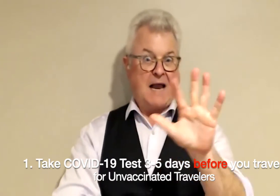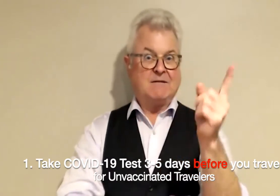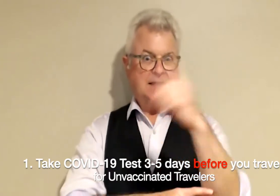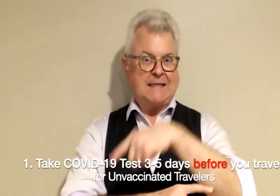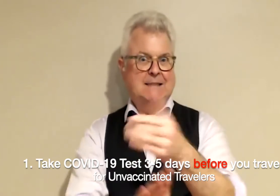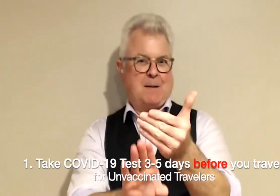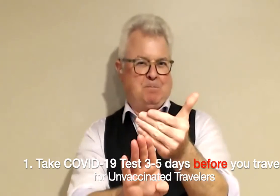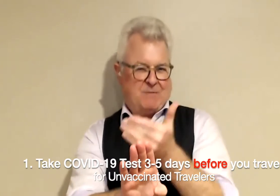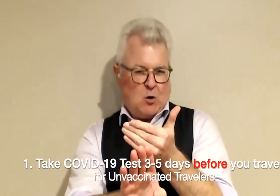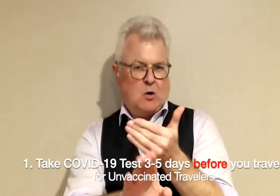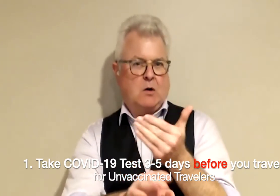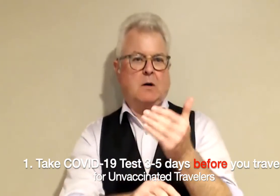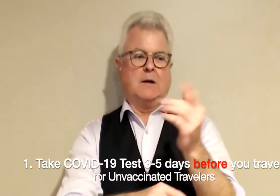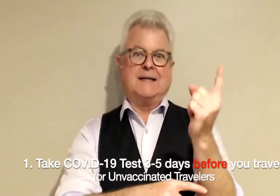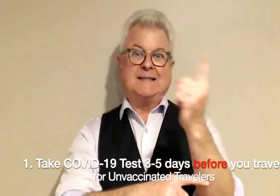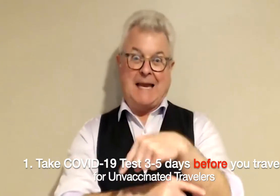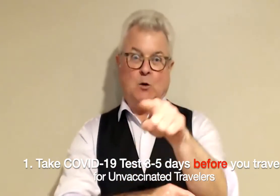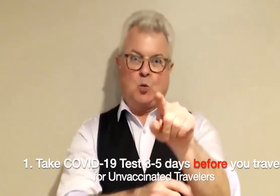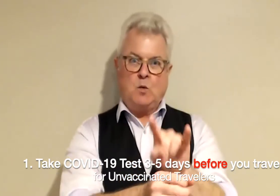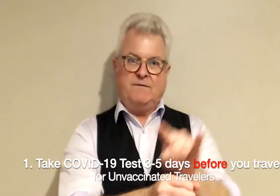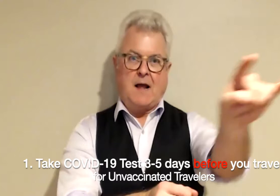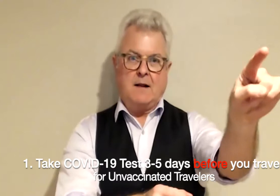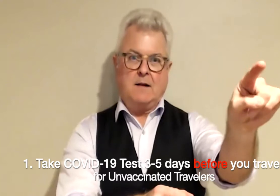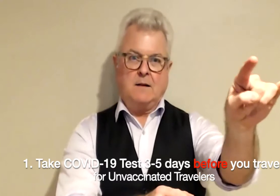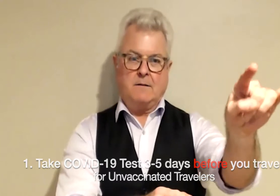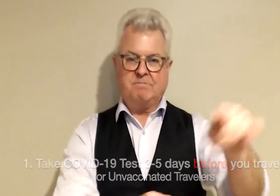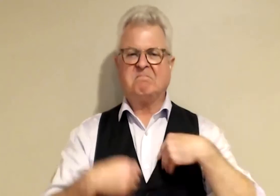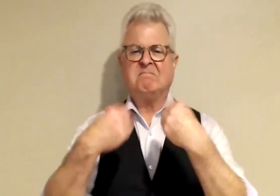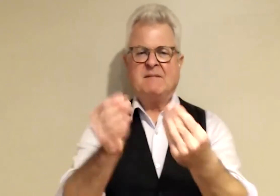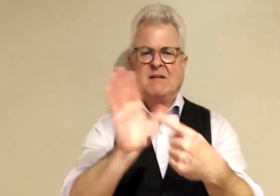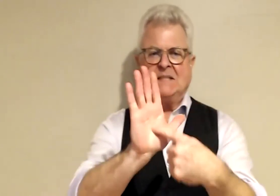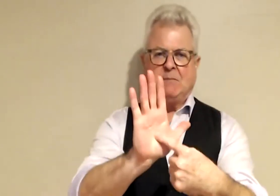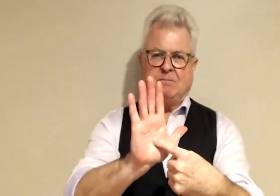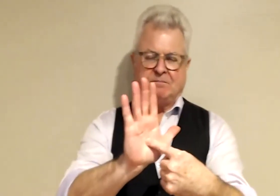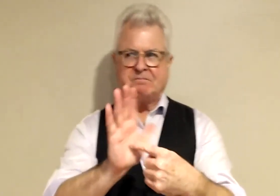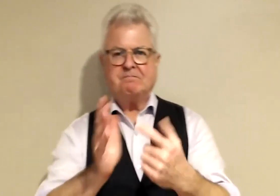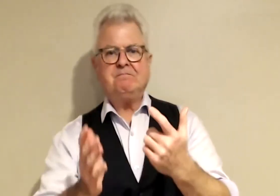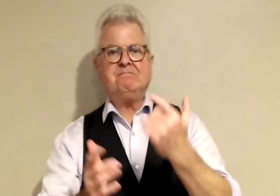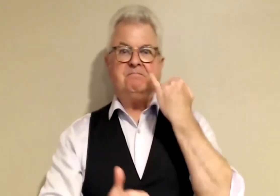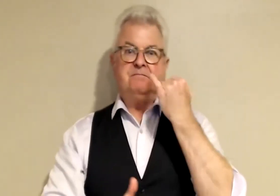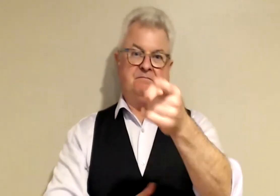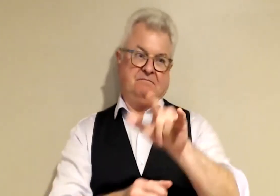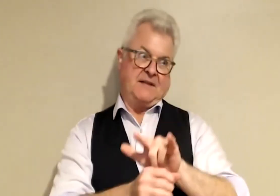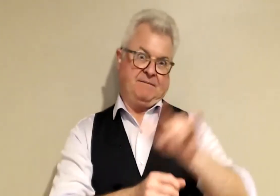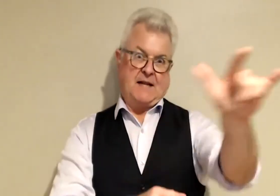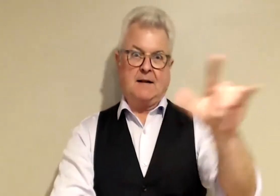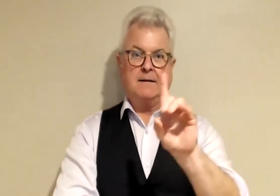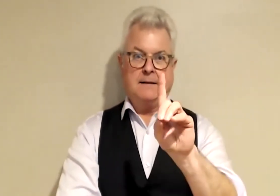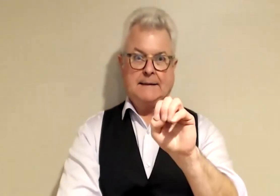mandatory. That test must be taken 3 to 5 days before you travel. Okay, so let me give you an example. Suppose